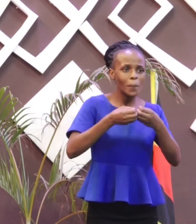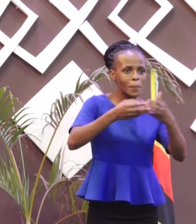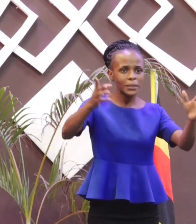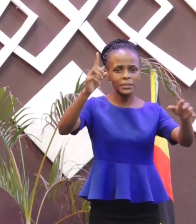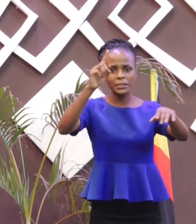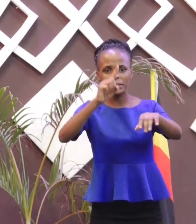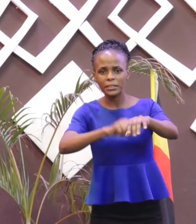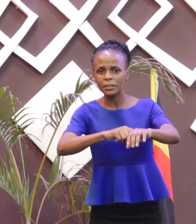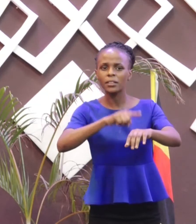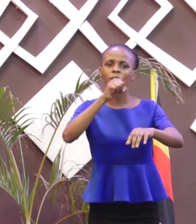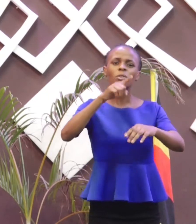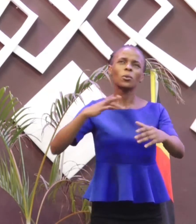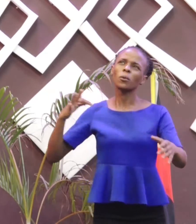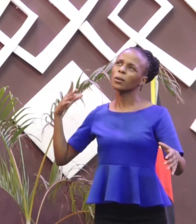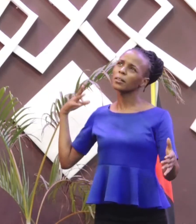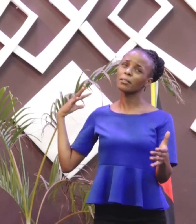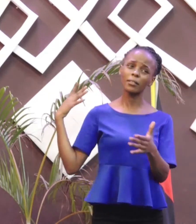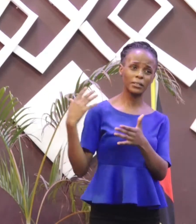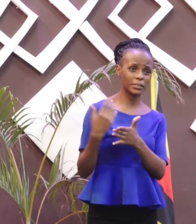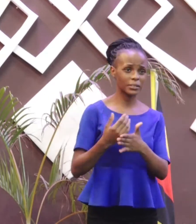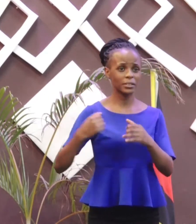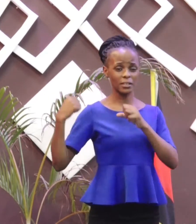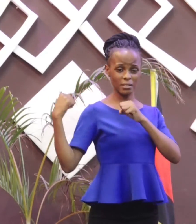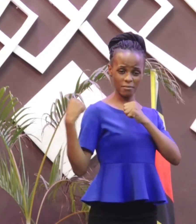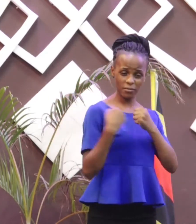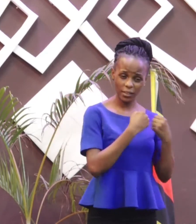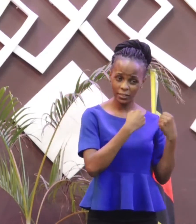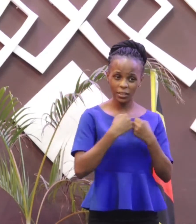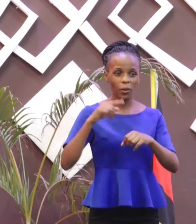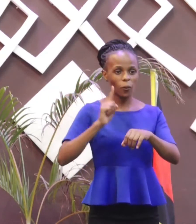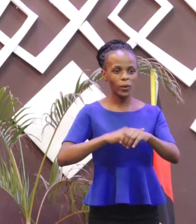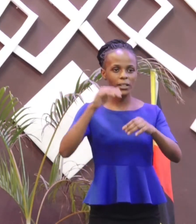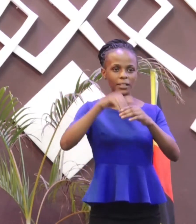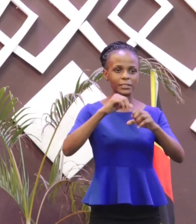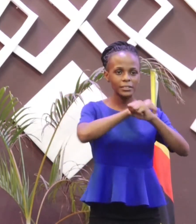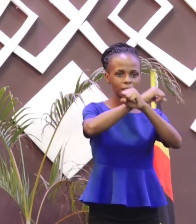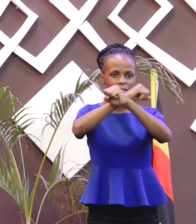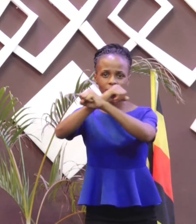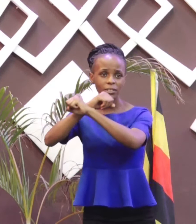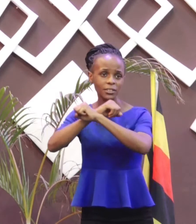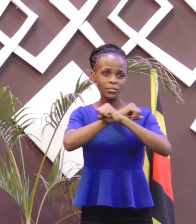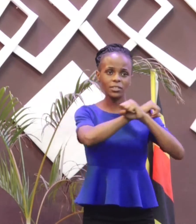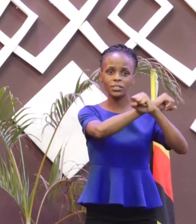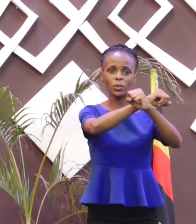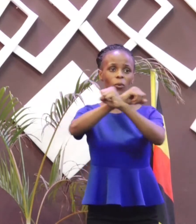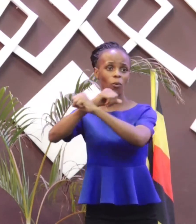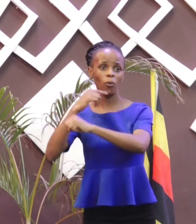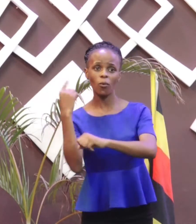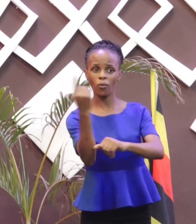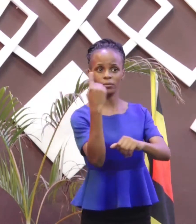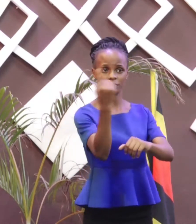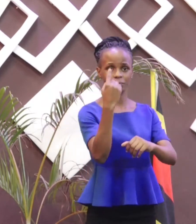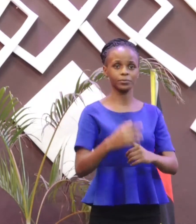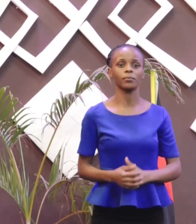been fighting defensive battles. Oyinza okuba obadde olwana naye nga weteekako